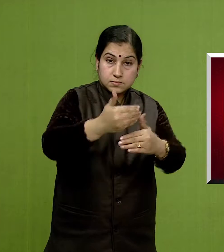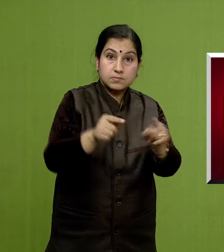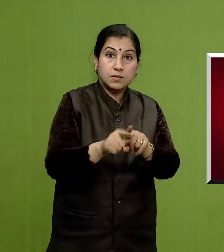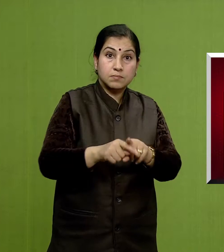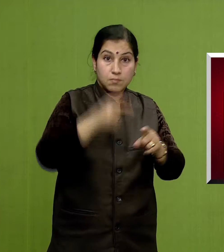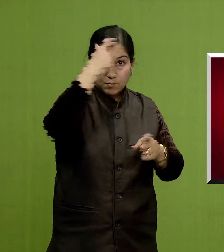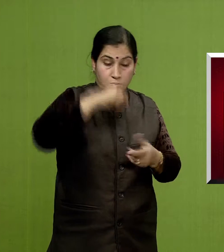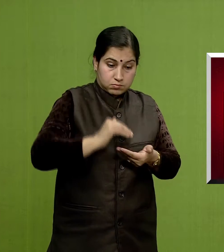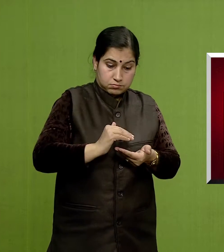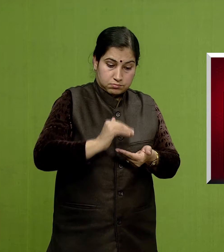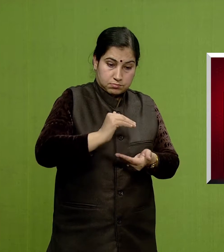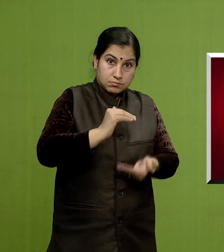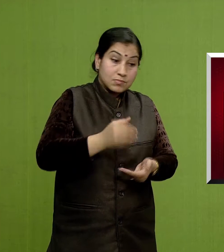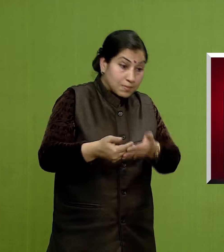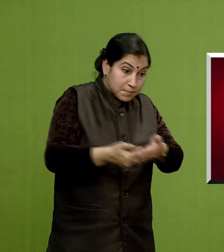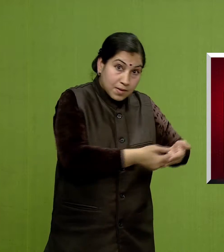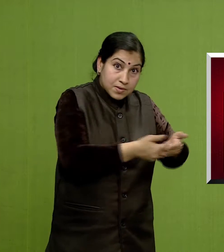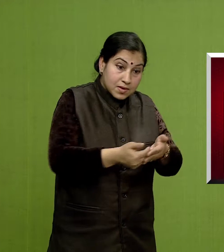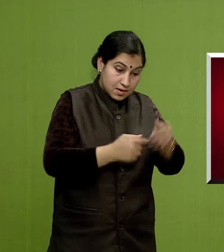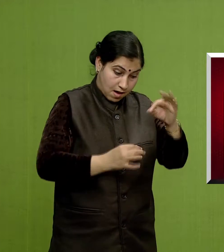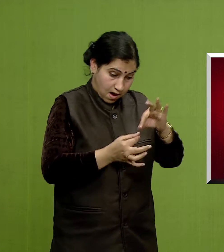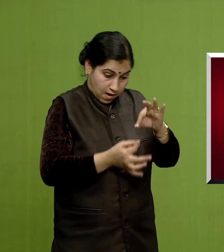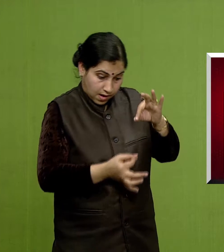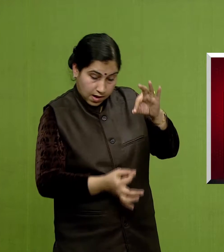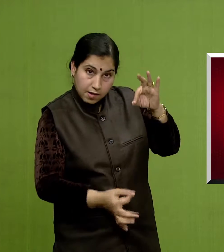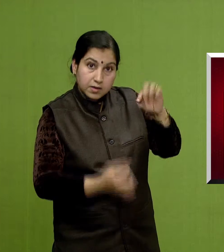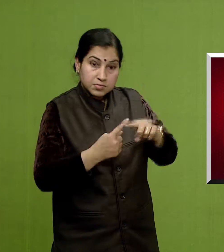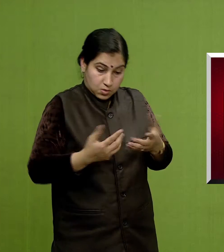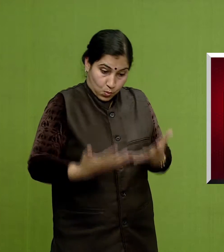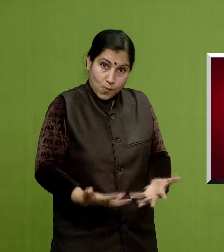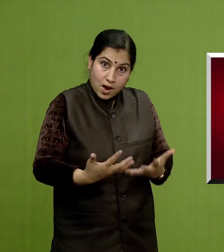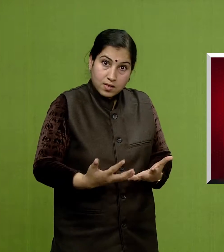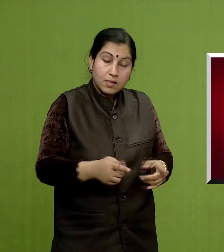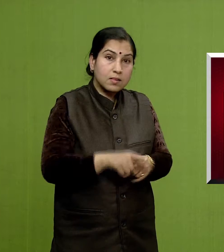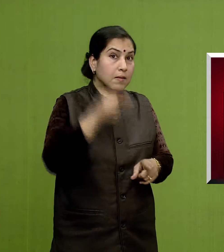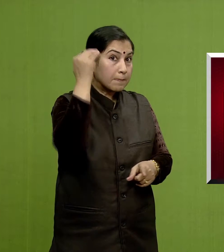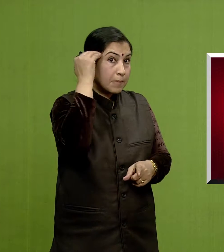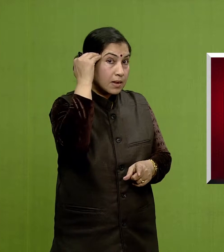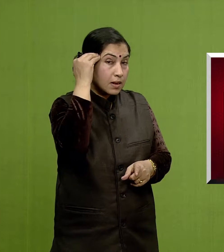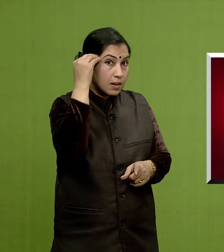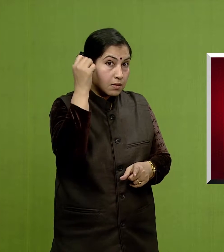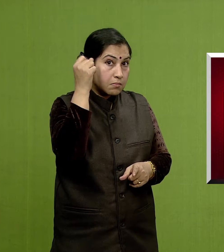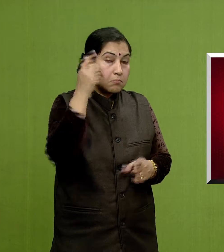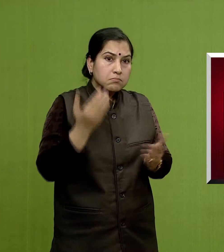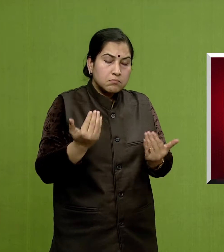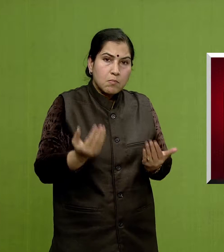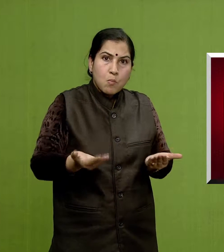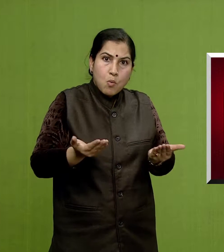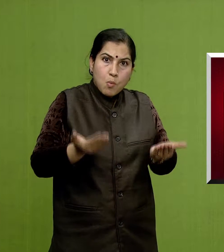increase in Yadvi's height and weight, her mental abilities also increased.